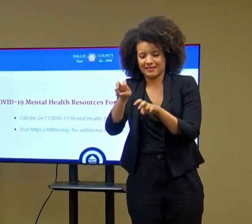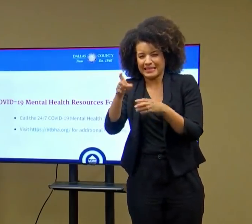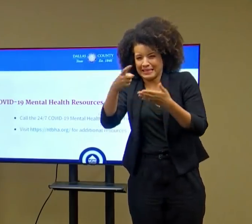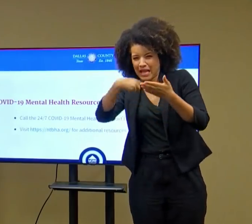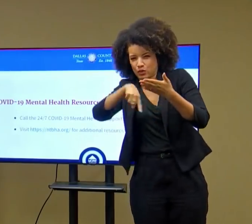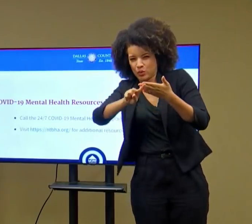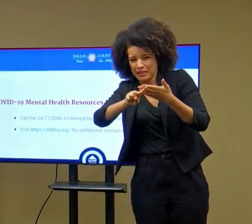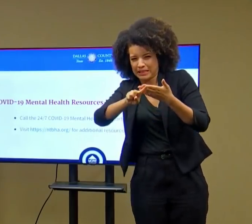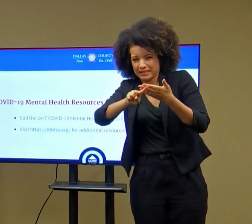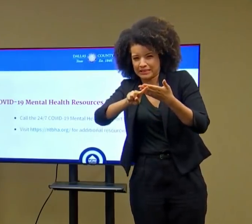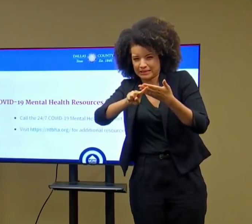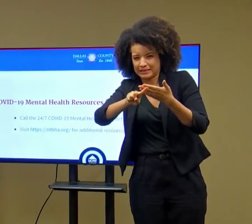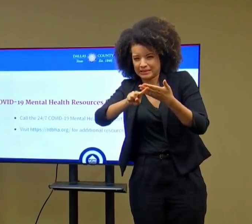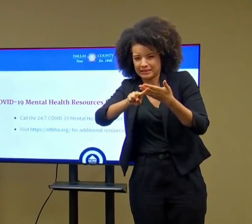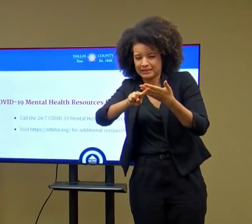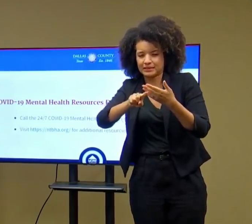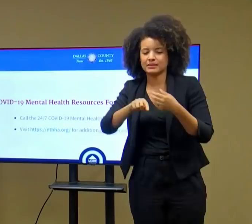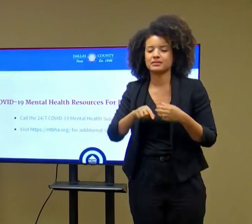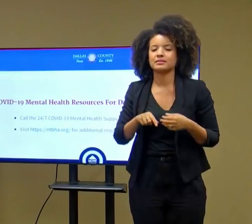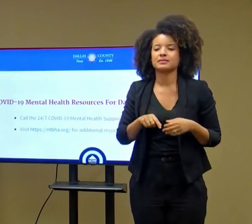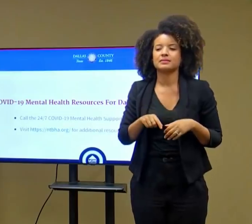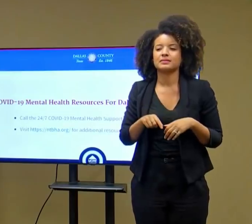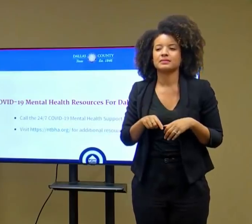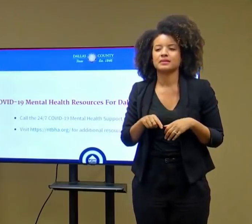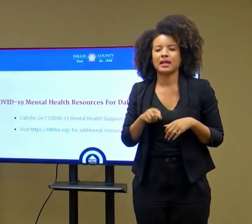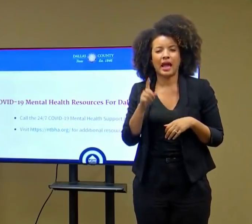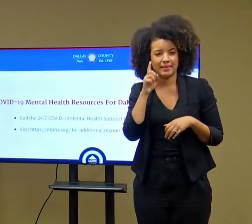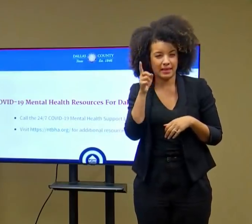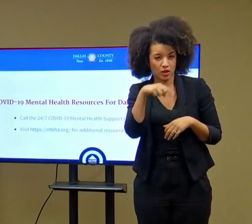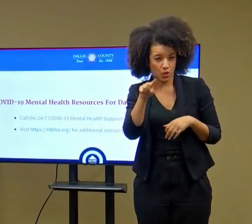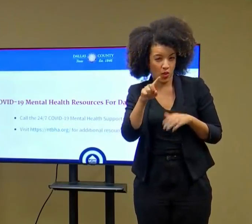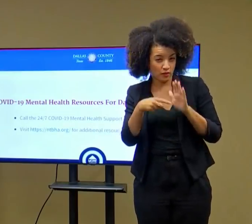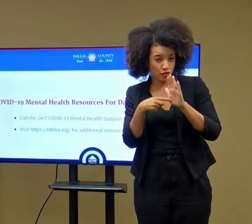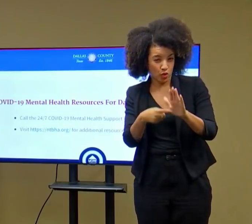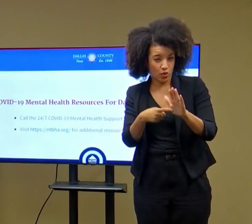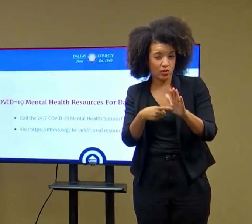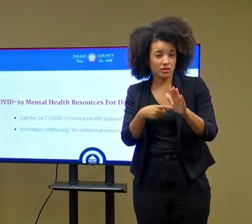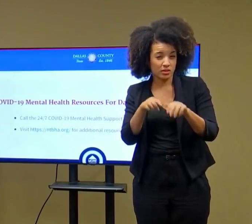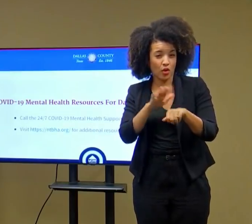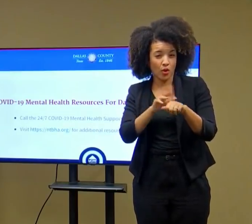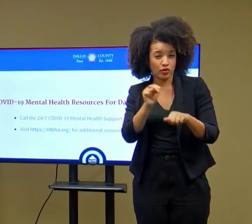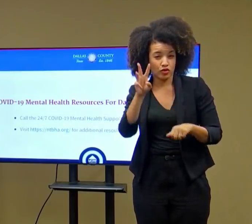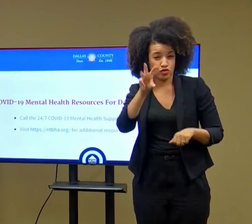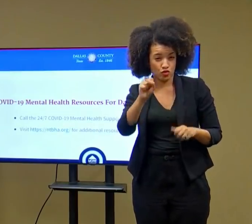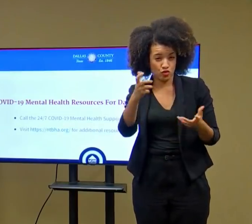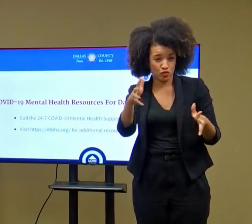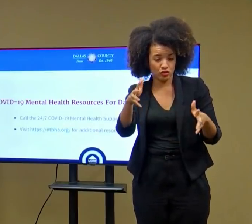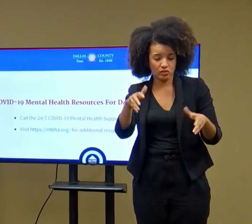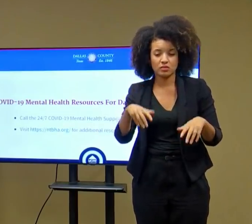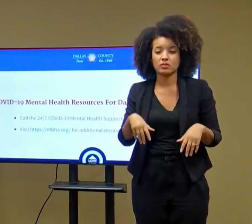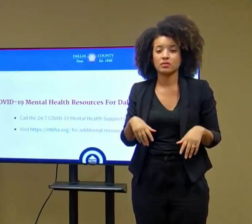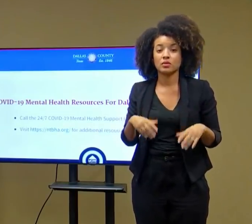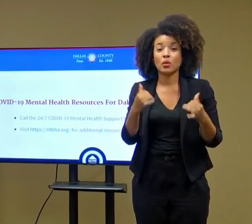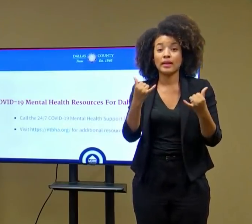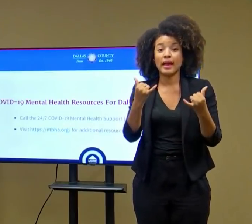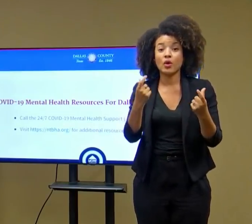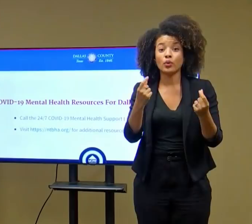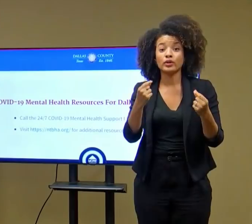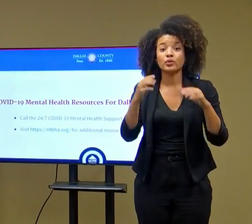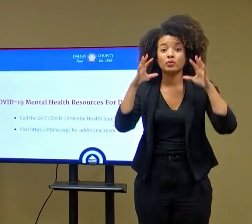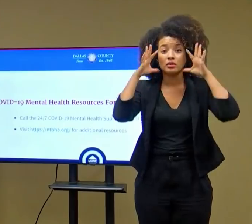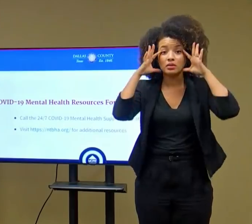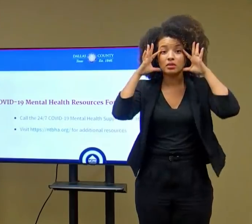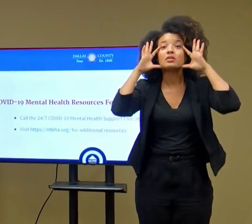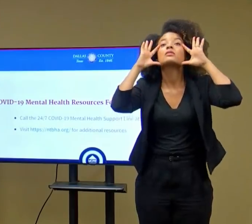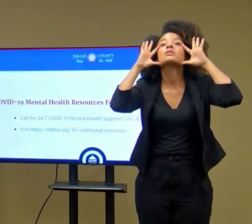So essentially, I think I've seen this, y'all have shown it on some of the newscasts. What we do now is we tilt the head back, we